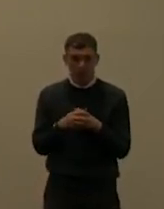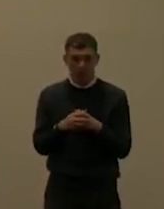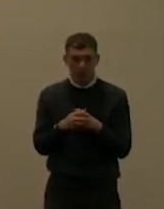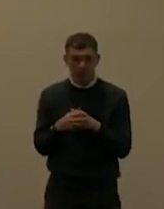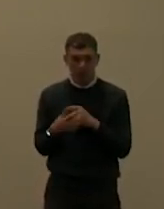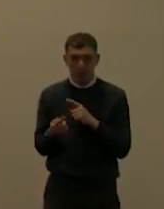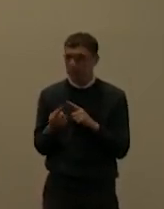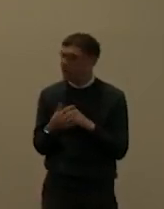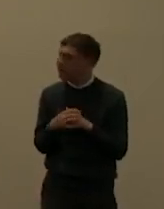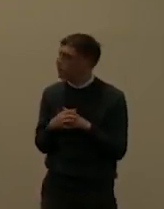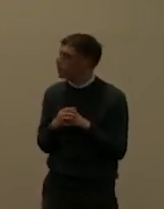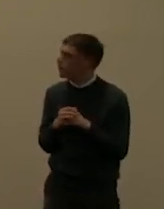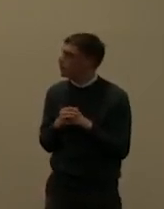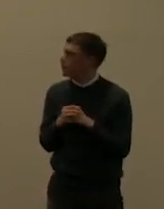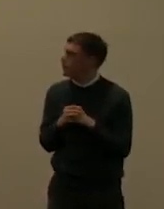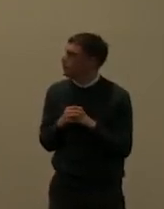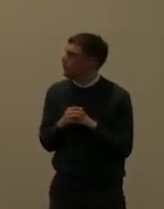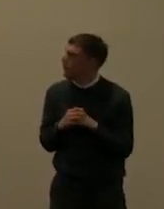the